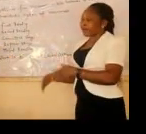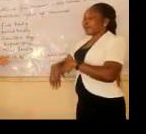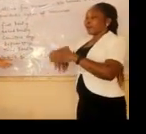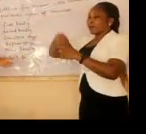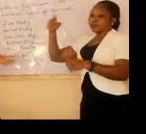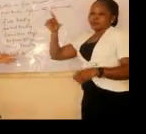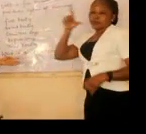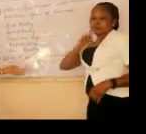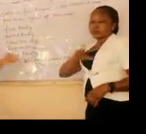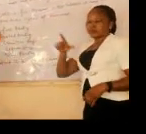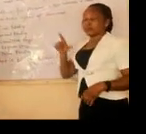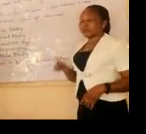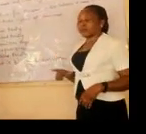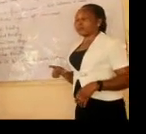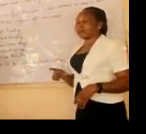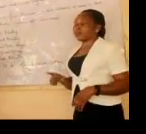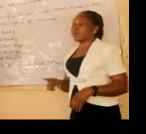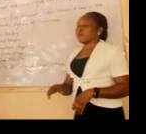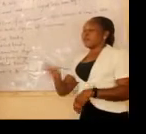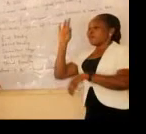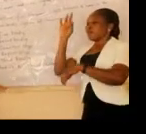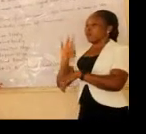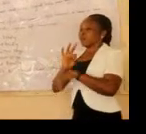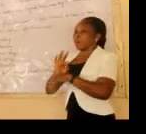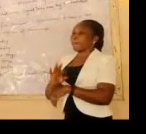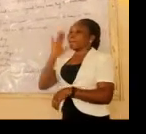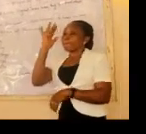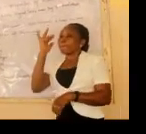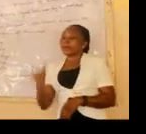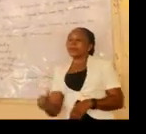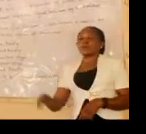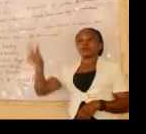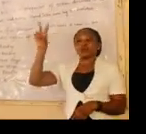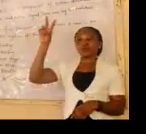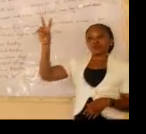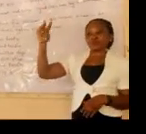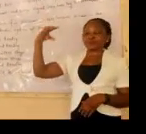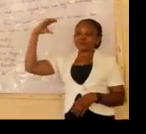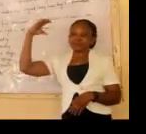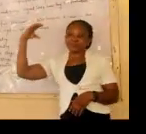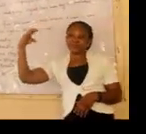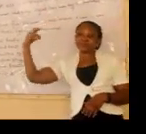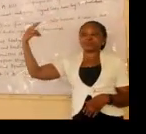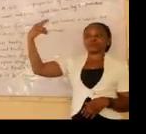legislative function by 2 chambers in a country.